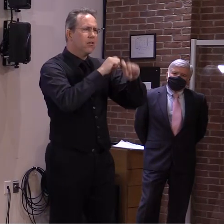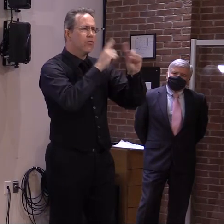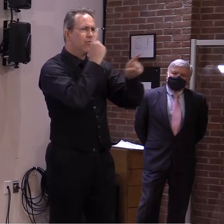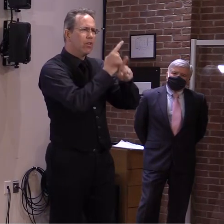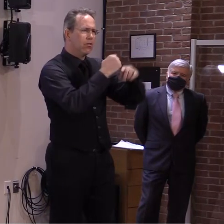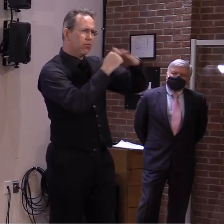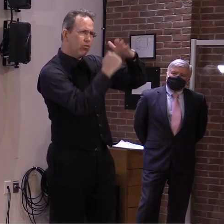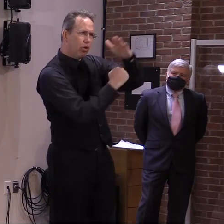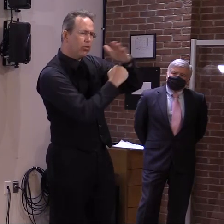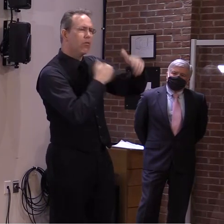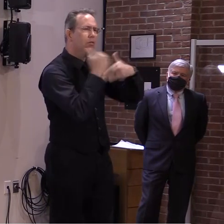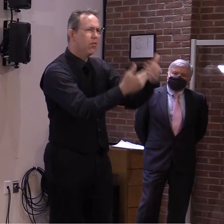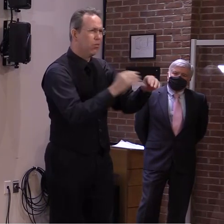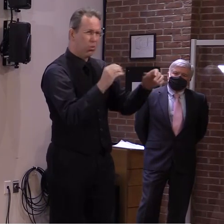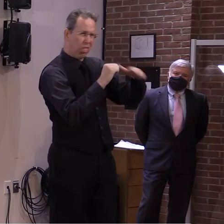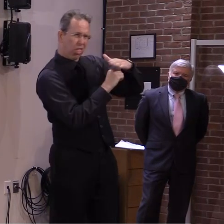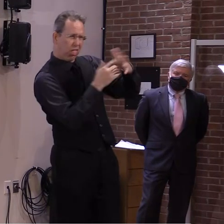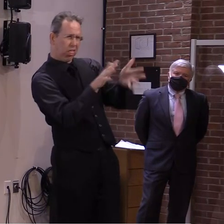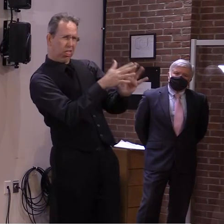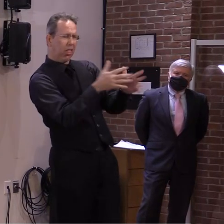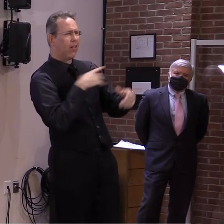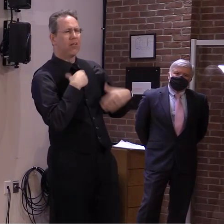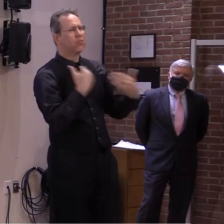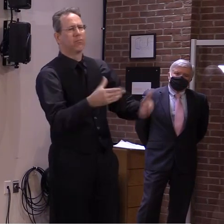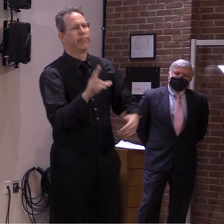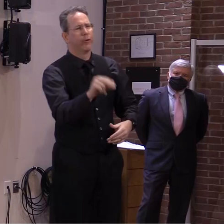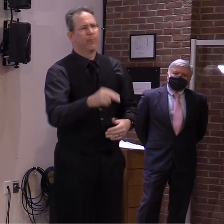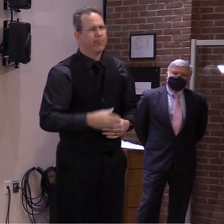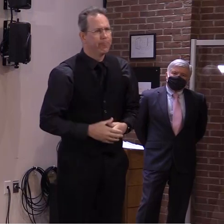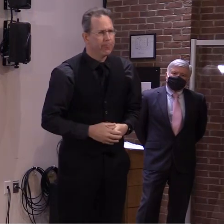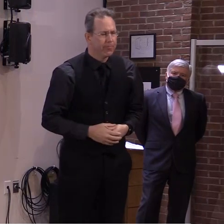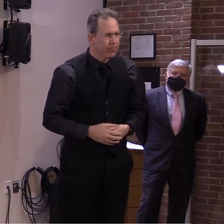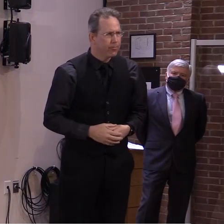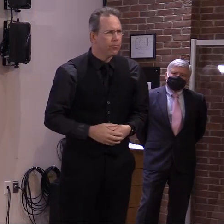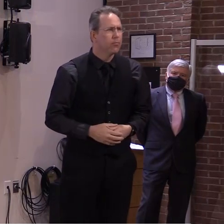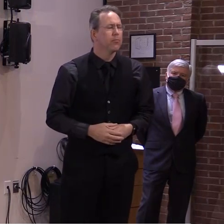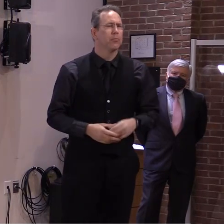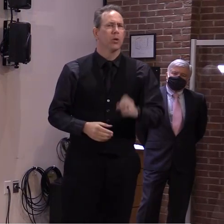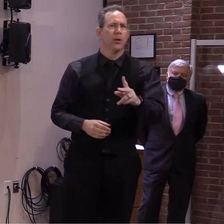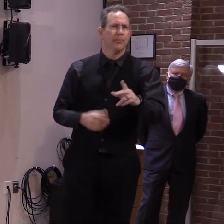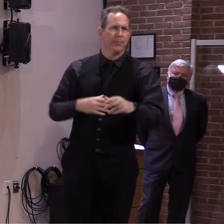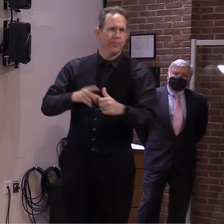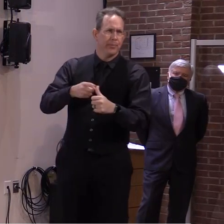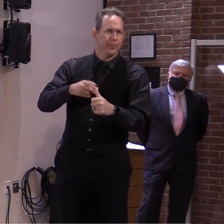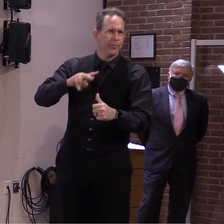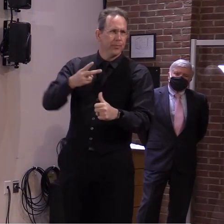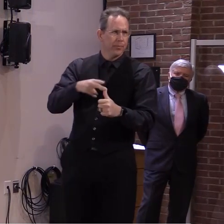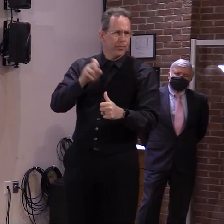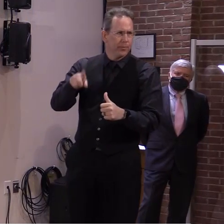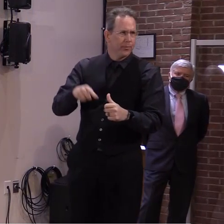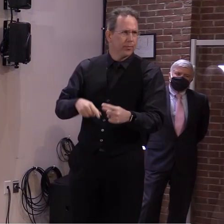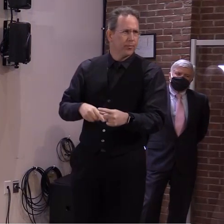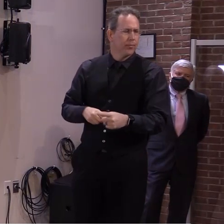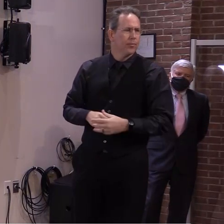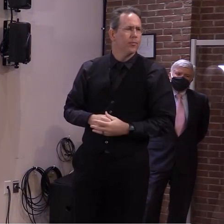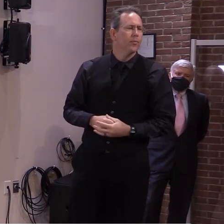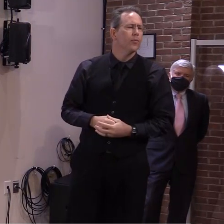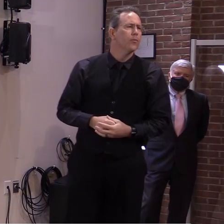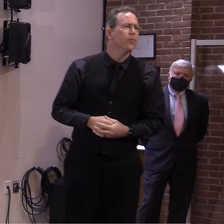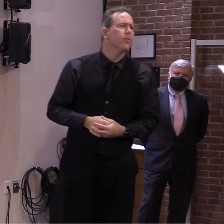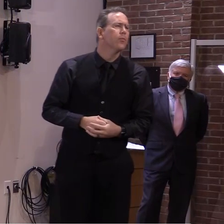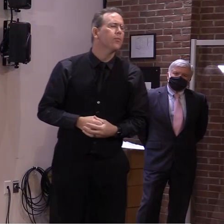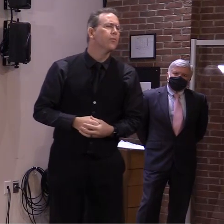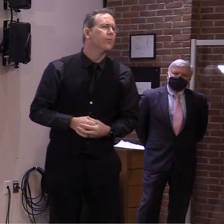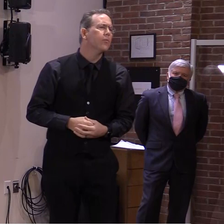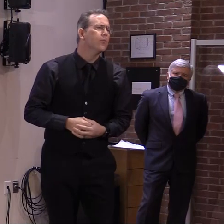Okay. The House yesterday approved a charter change requested by the voters of Winooski to allow those not yet